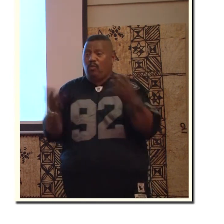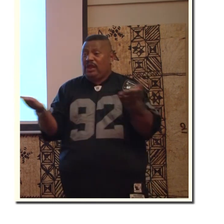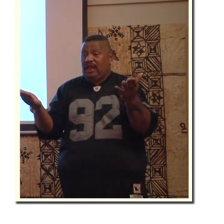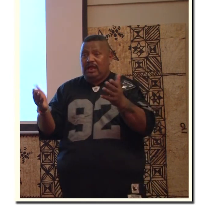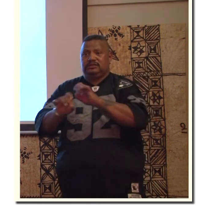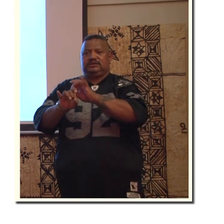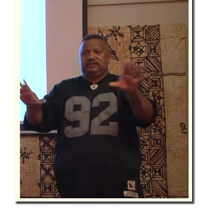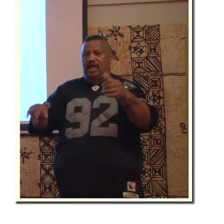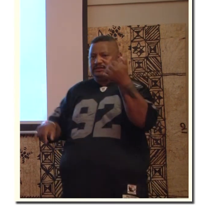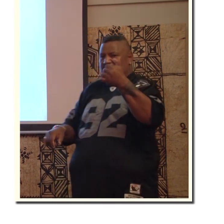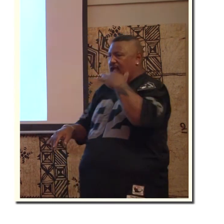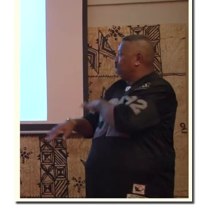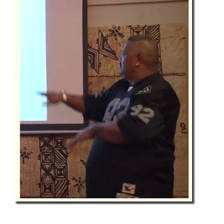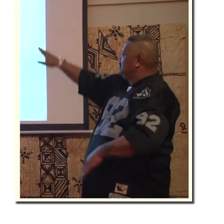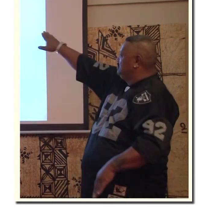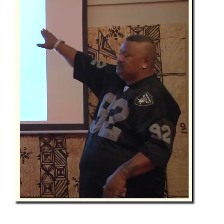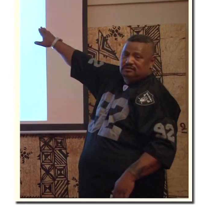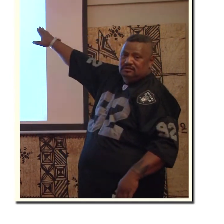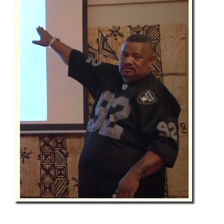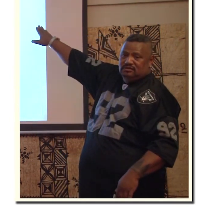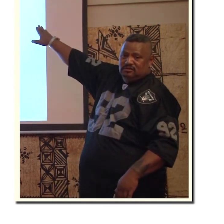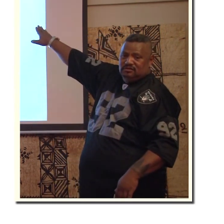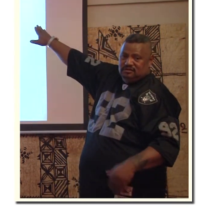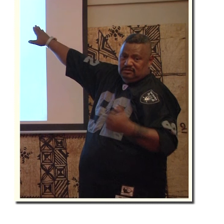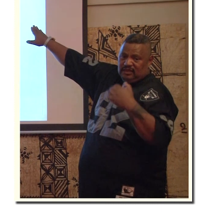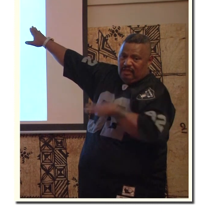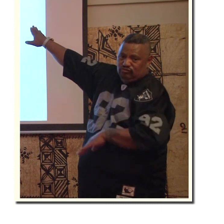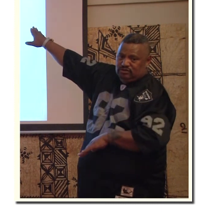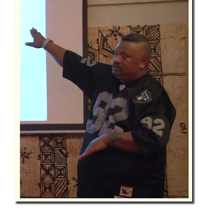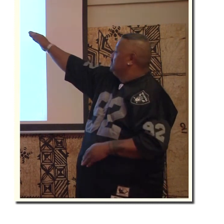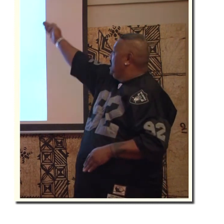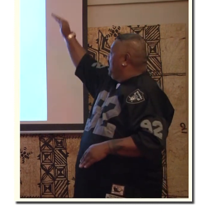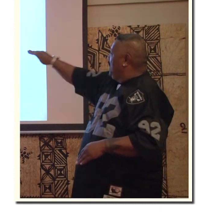sign language started in the 1600s.